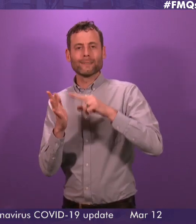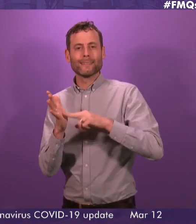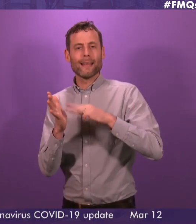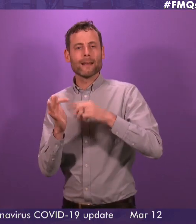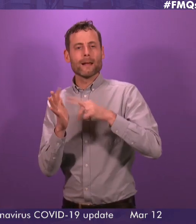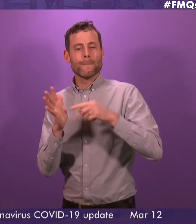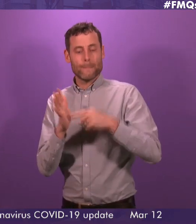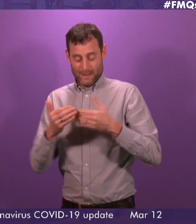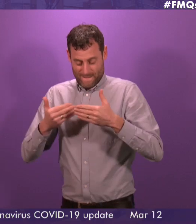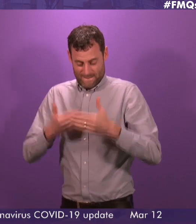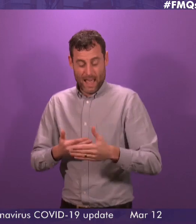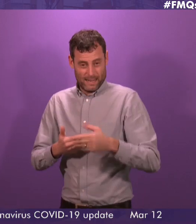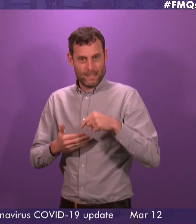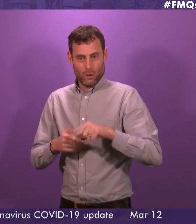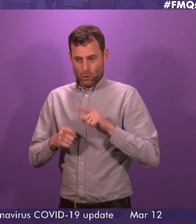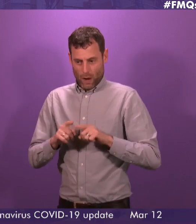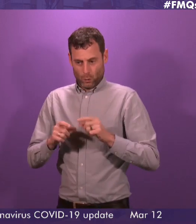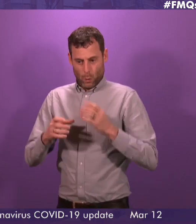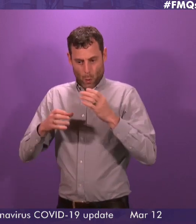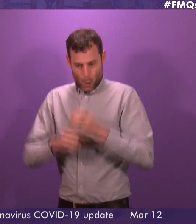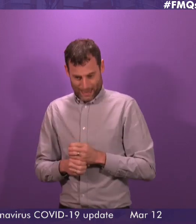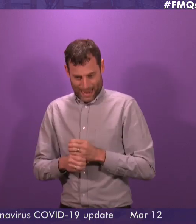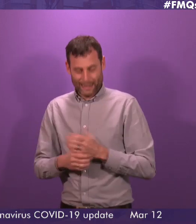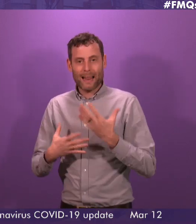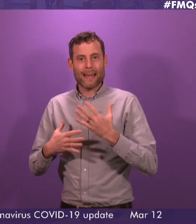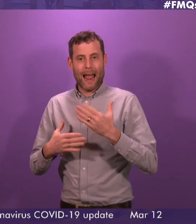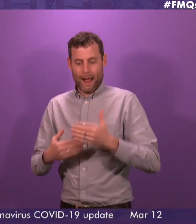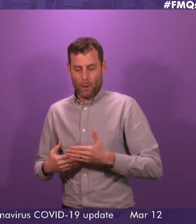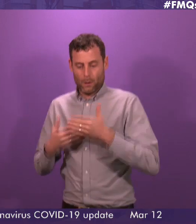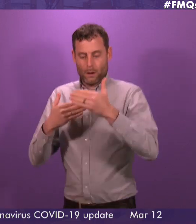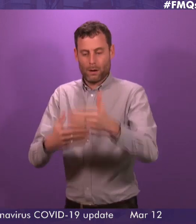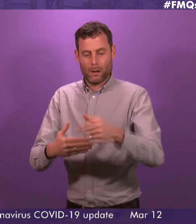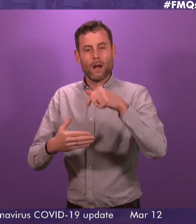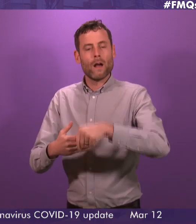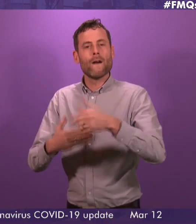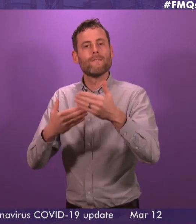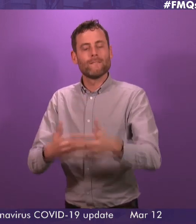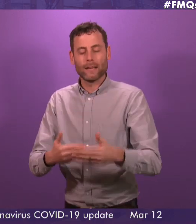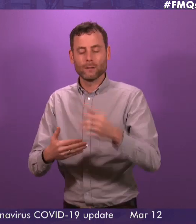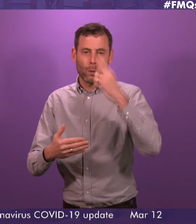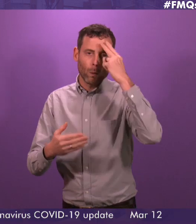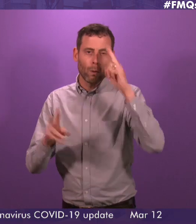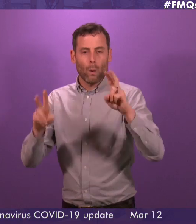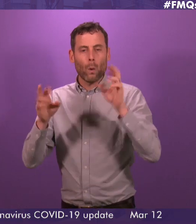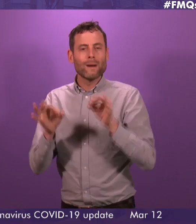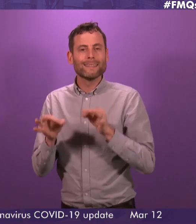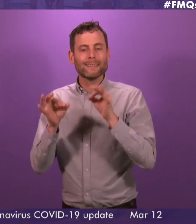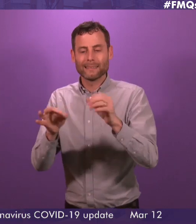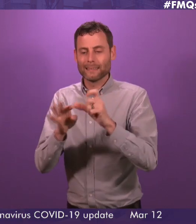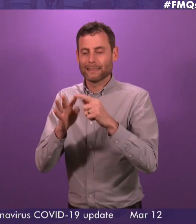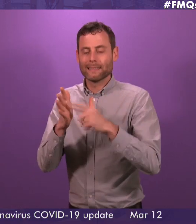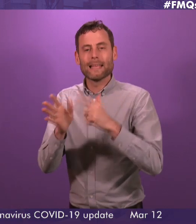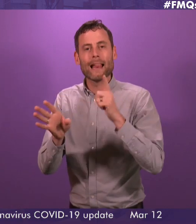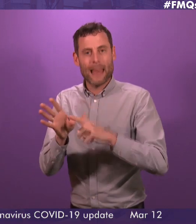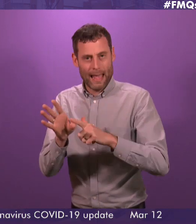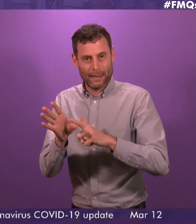delay, the importance of the public health messages about persistent hand washing, using hand gel if